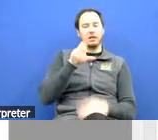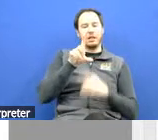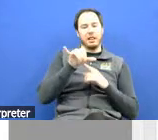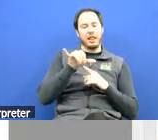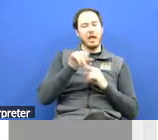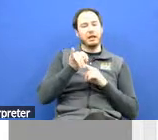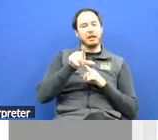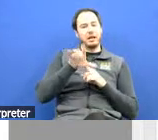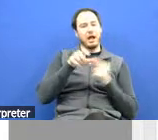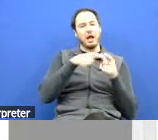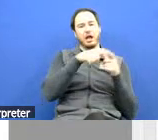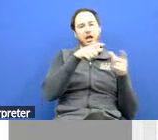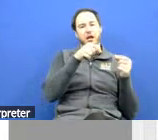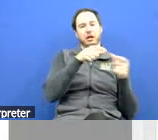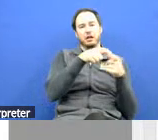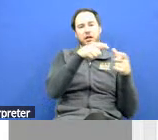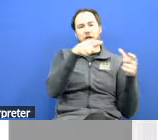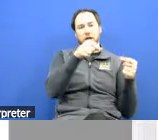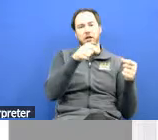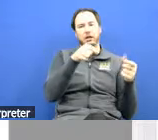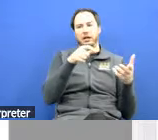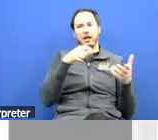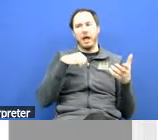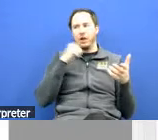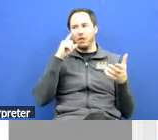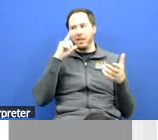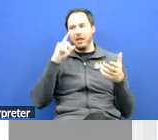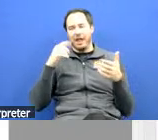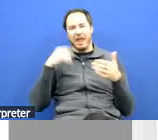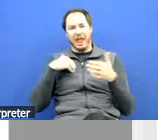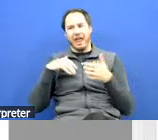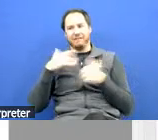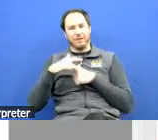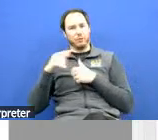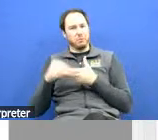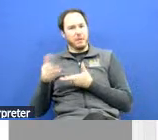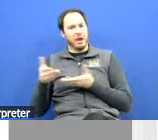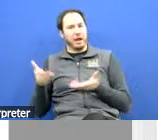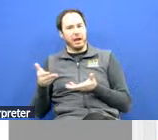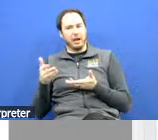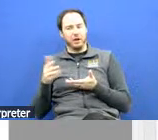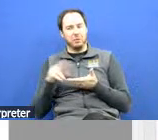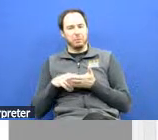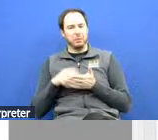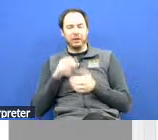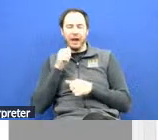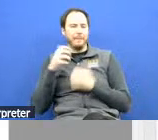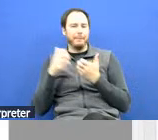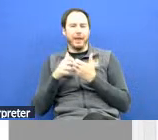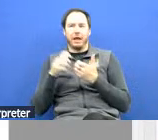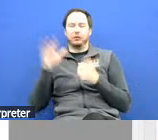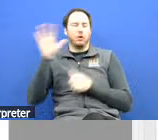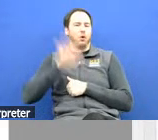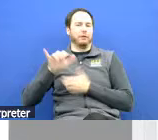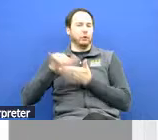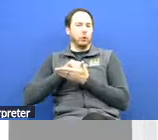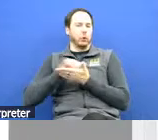tile type roofs. I don't think you can even buy those here. So those wouldn't be consistent with this area, but